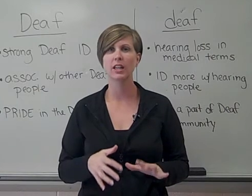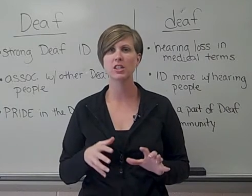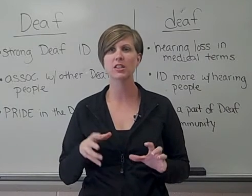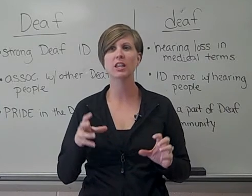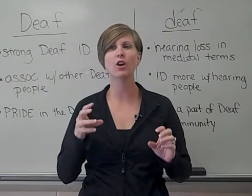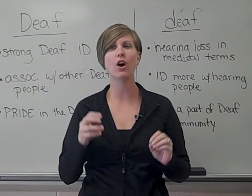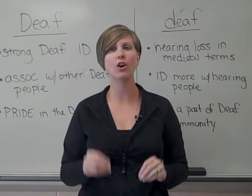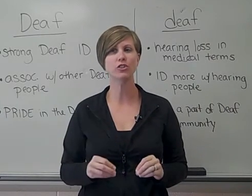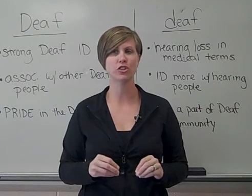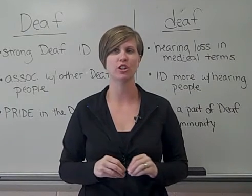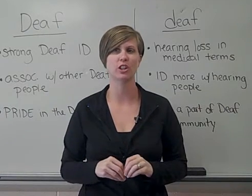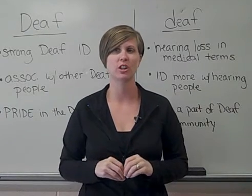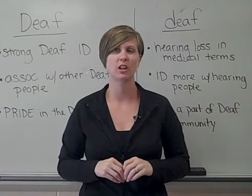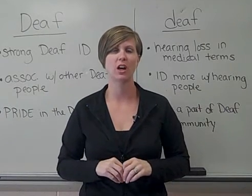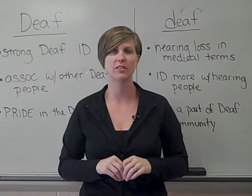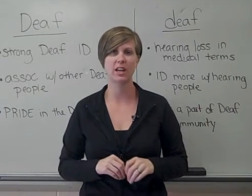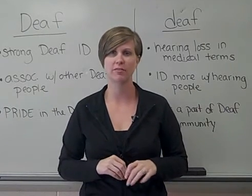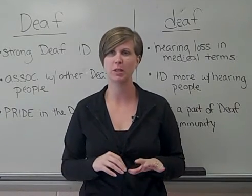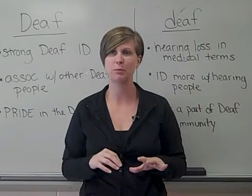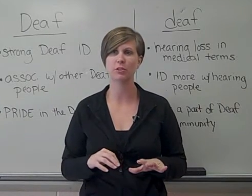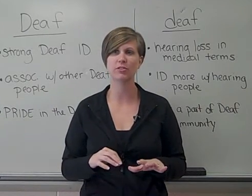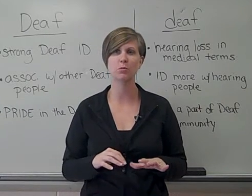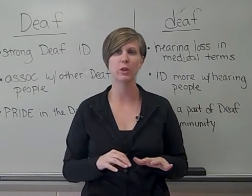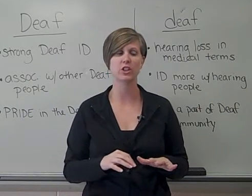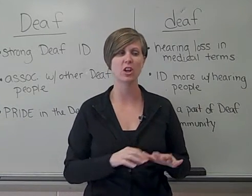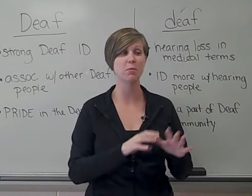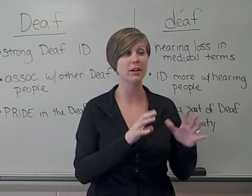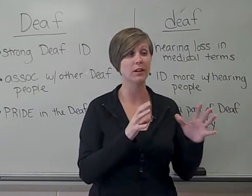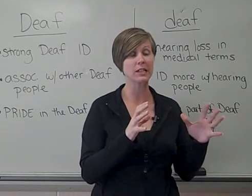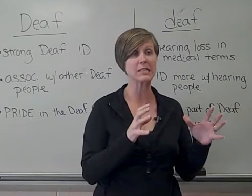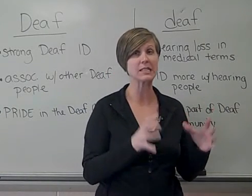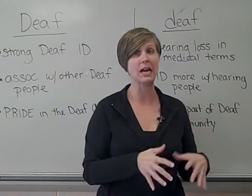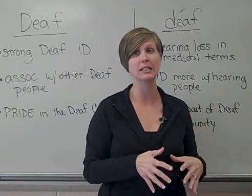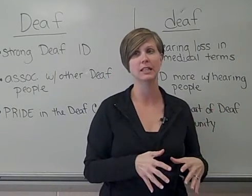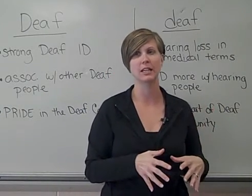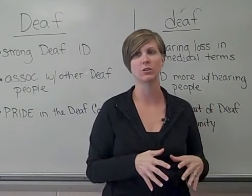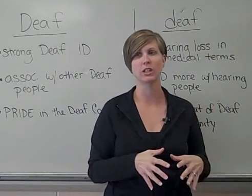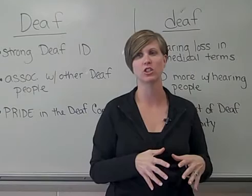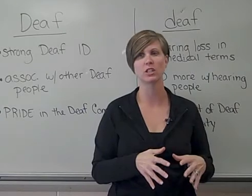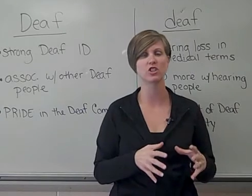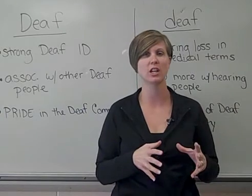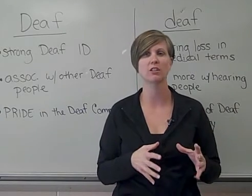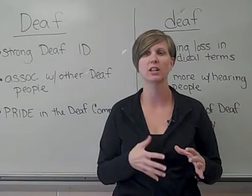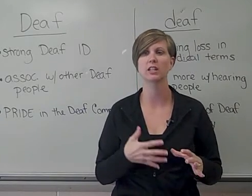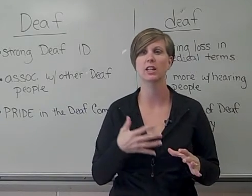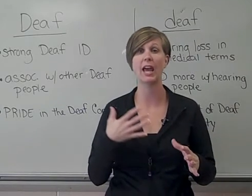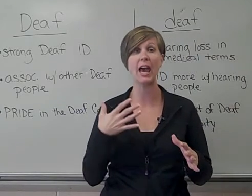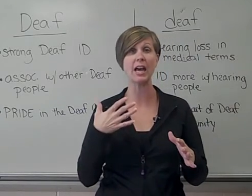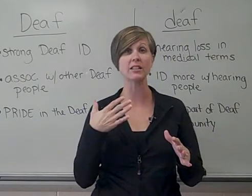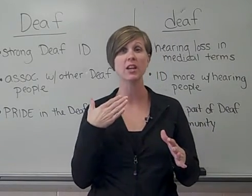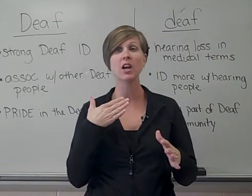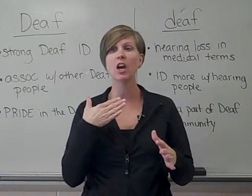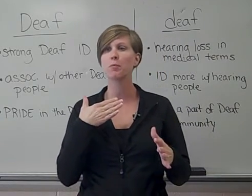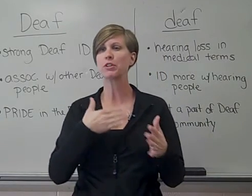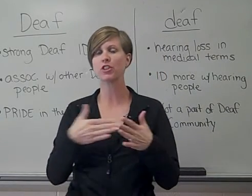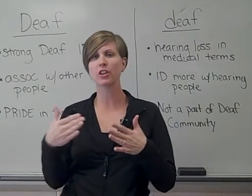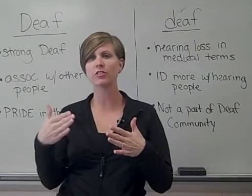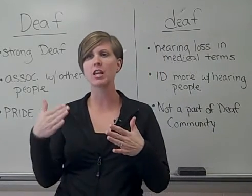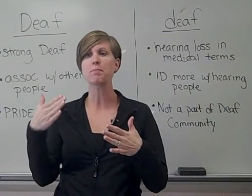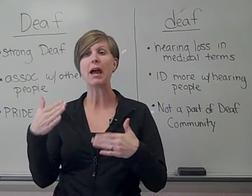It is the culture of deaf people from which American Sign Language is generated and has preserved and